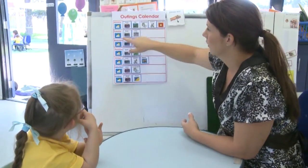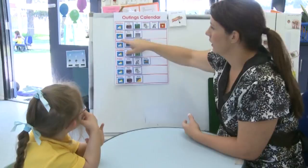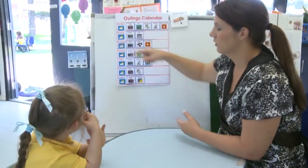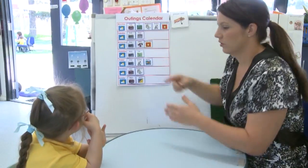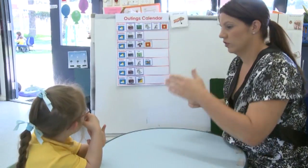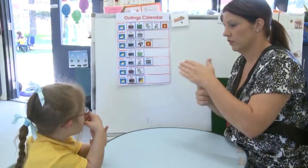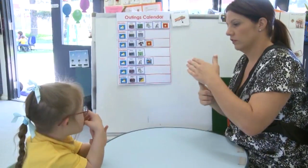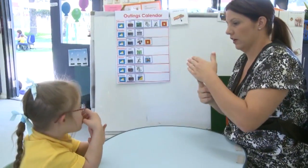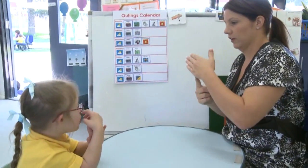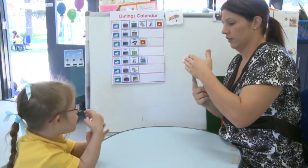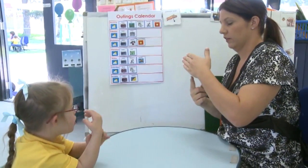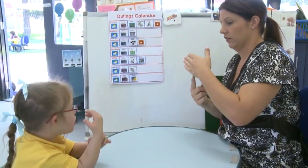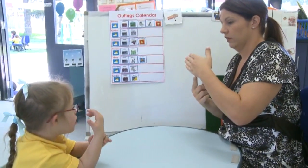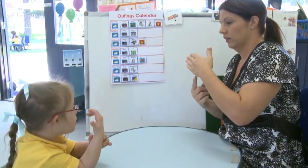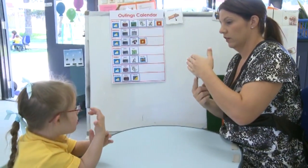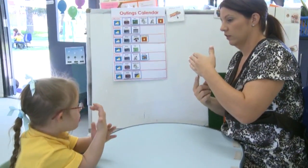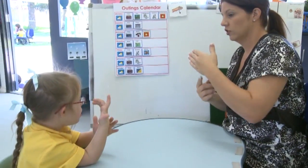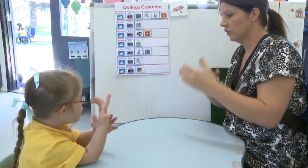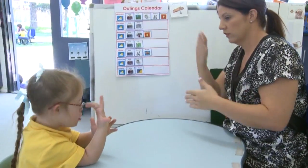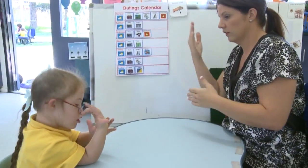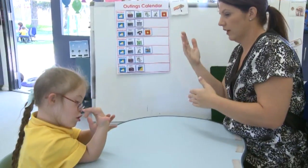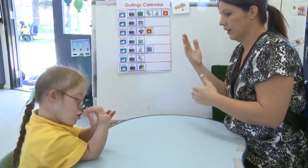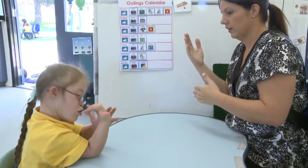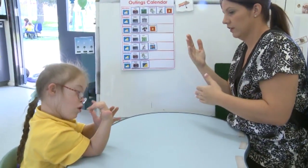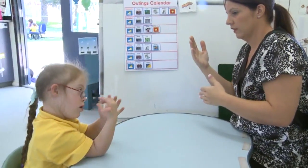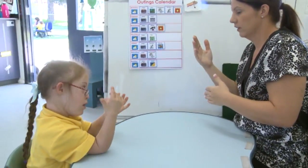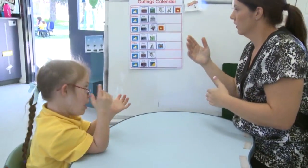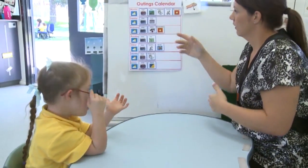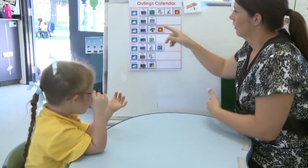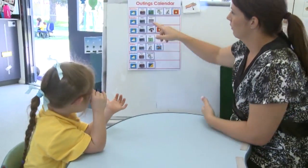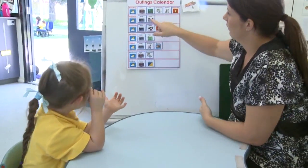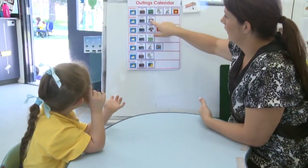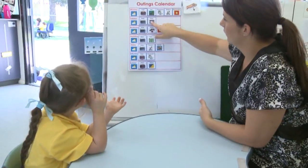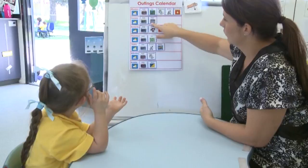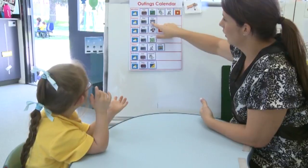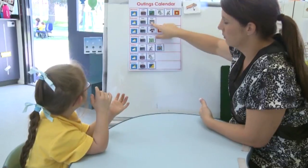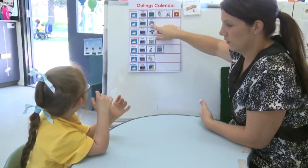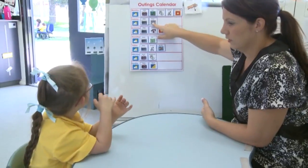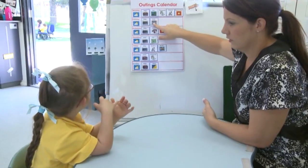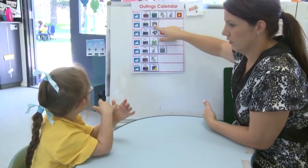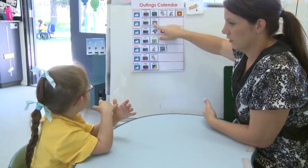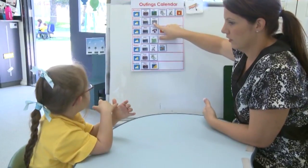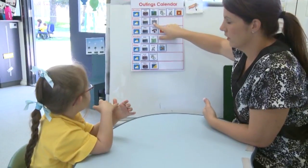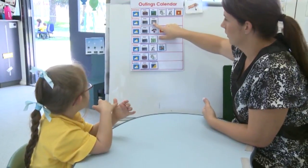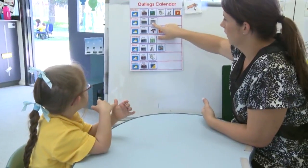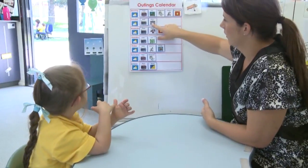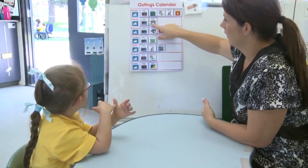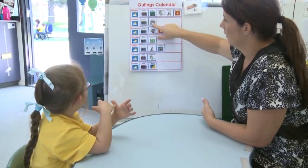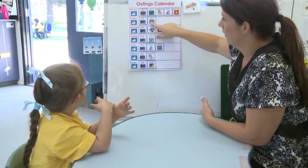important days such as birthdays. Here Tiffany is using signs and pictures in conjunction with speech to talk about the activities